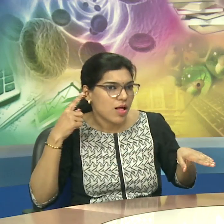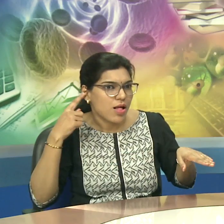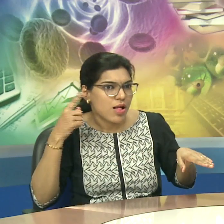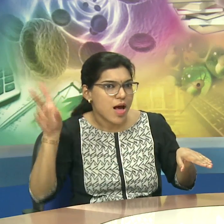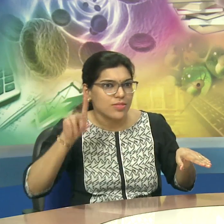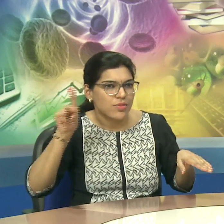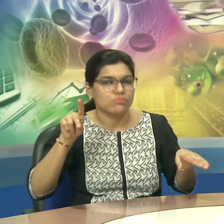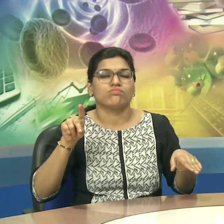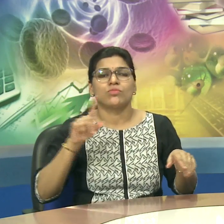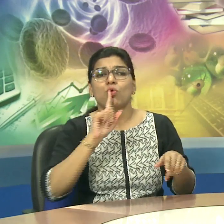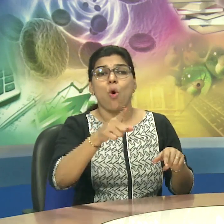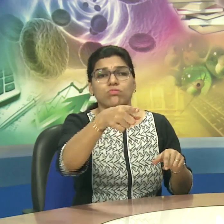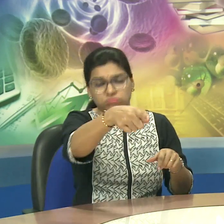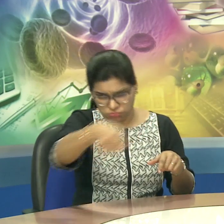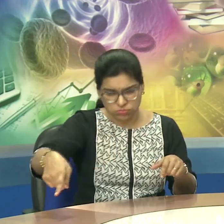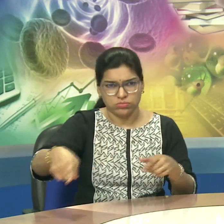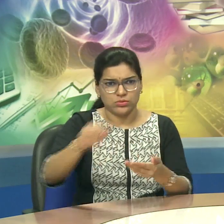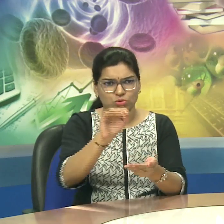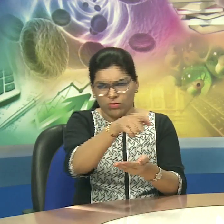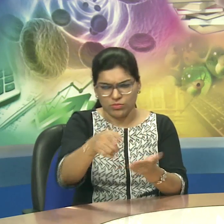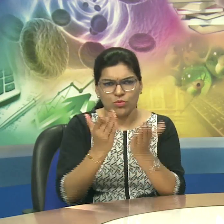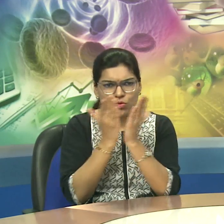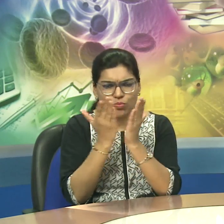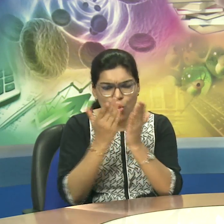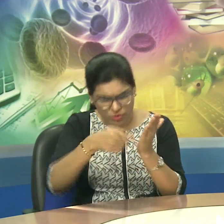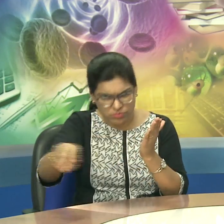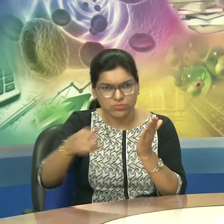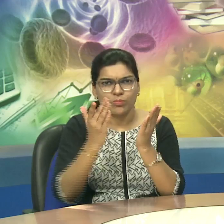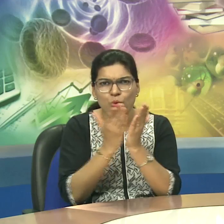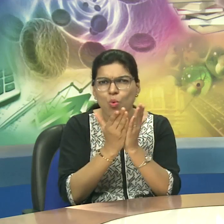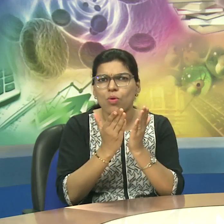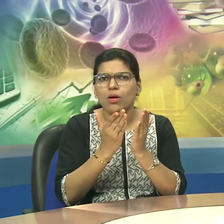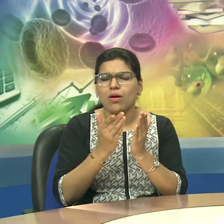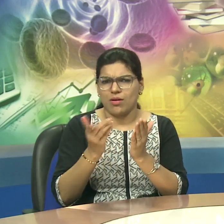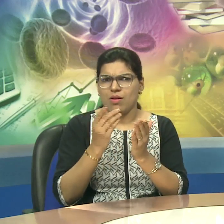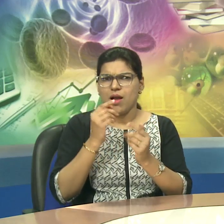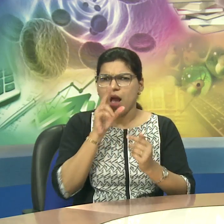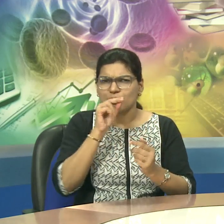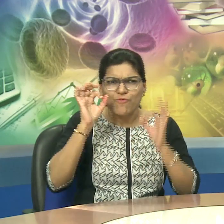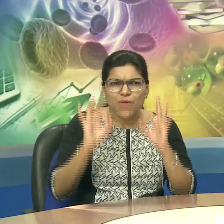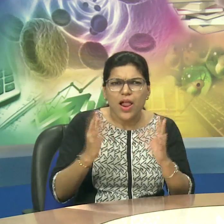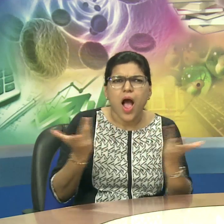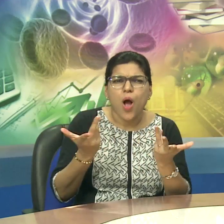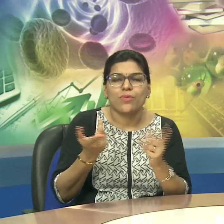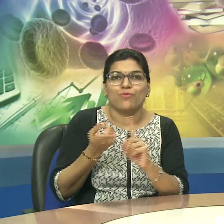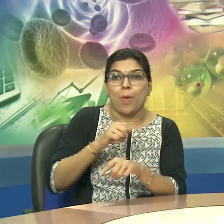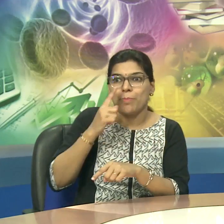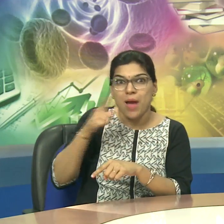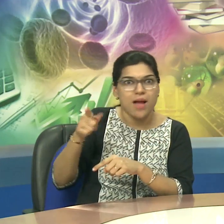child to study continuously and say, study child, study. So